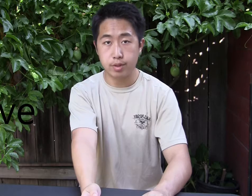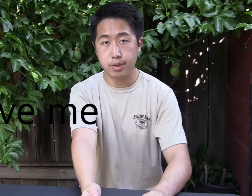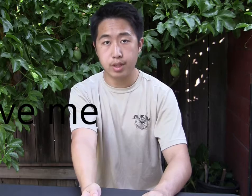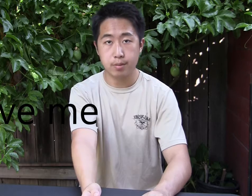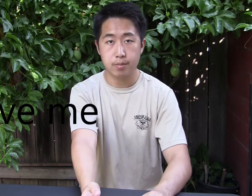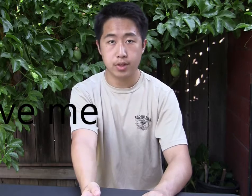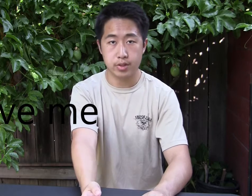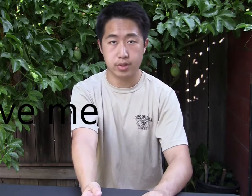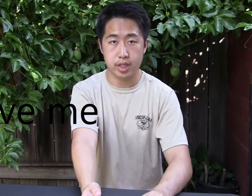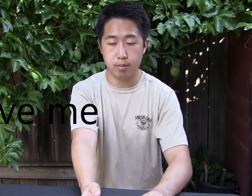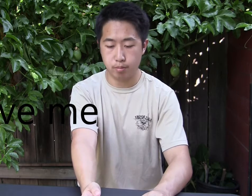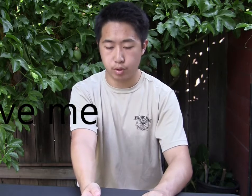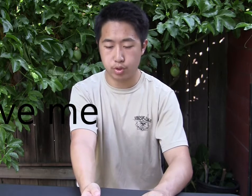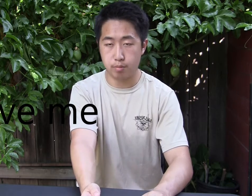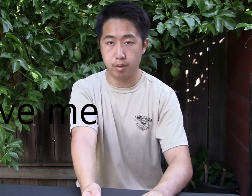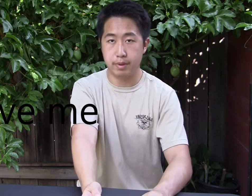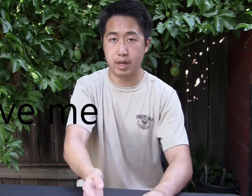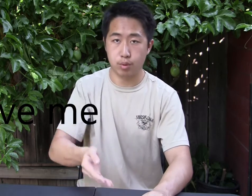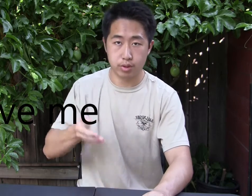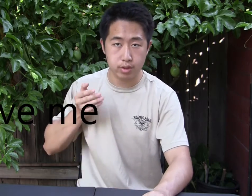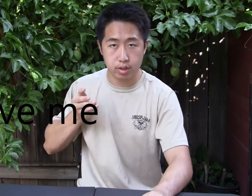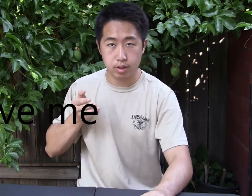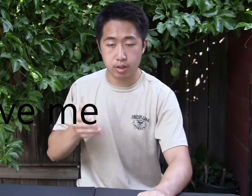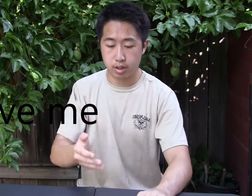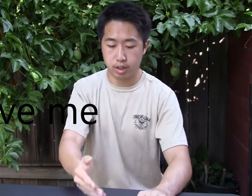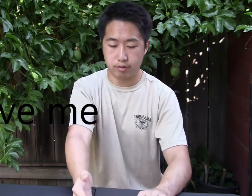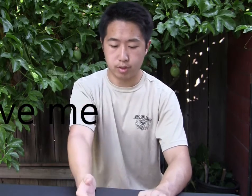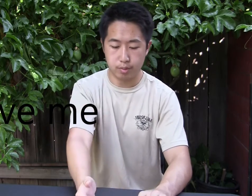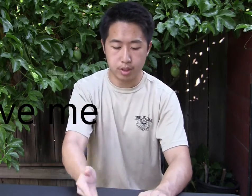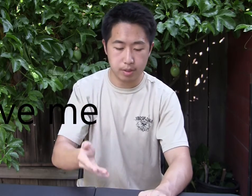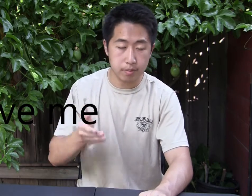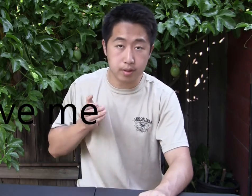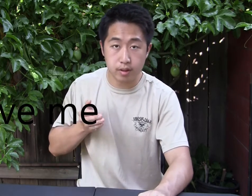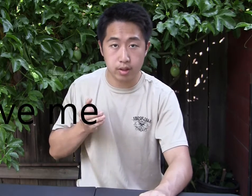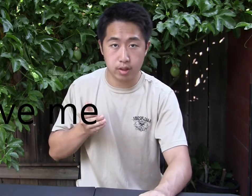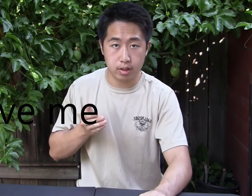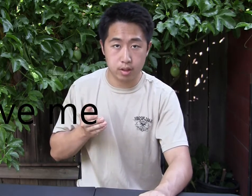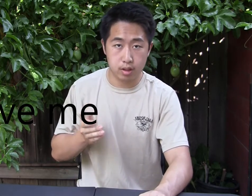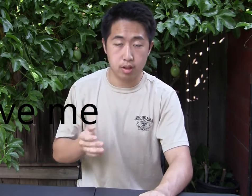me is the same motion but backwards. Give to me.